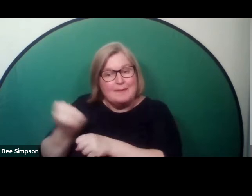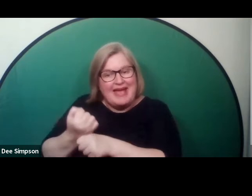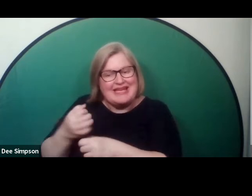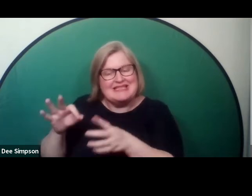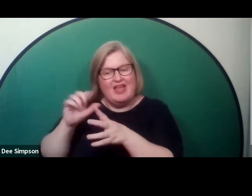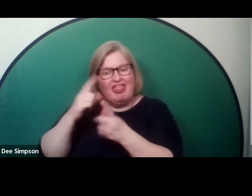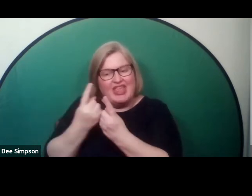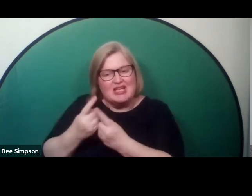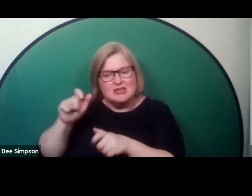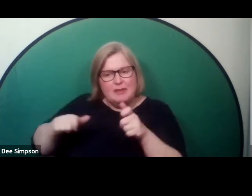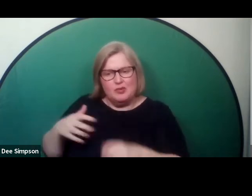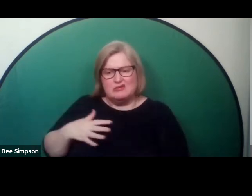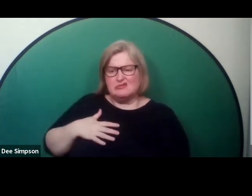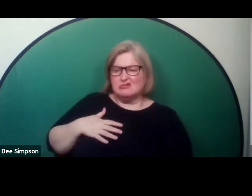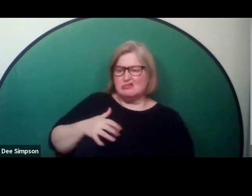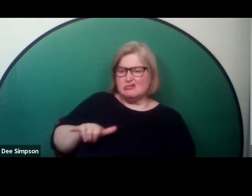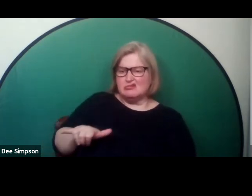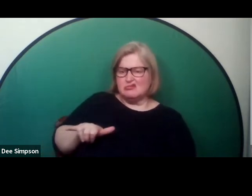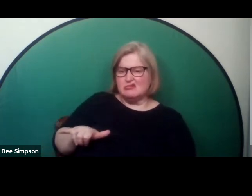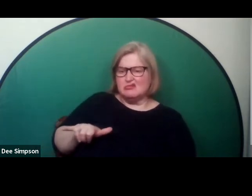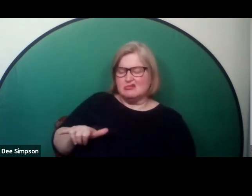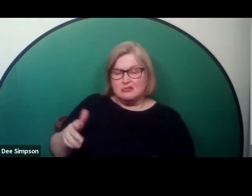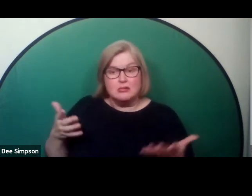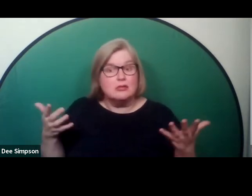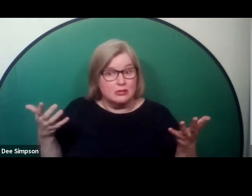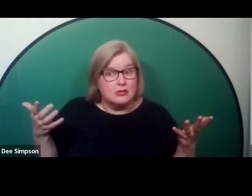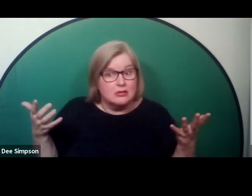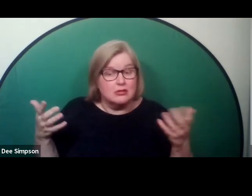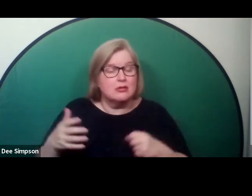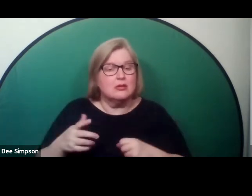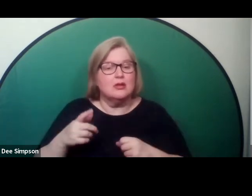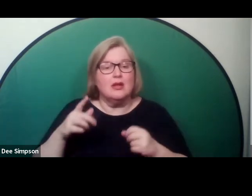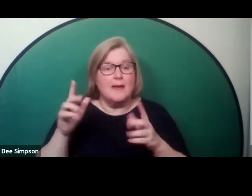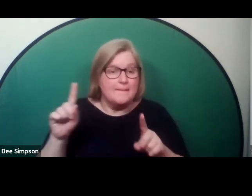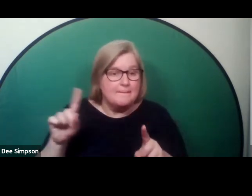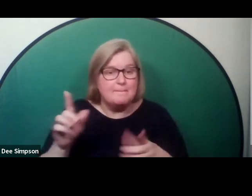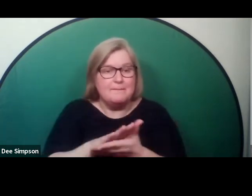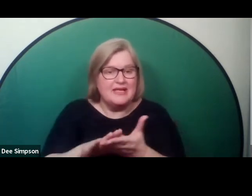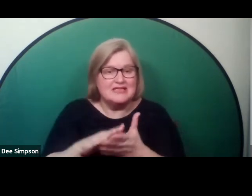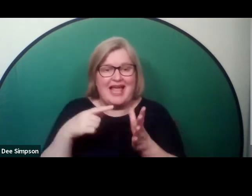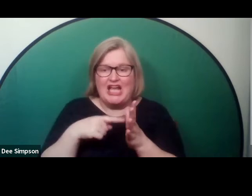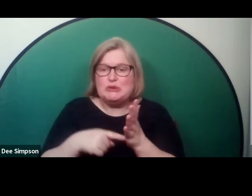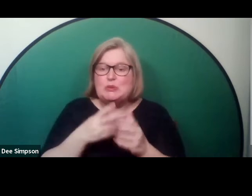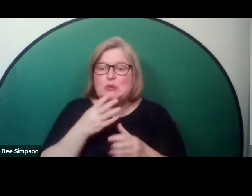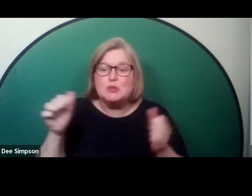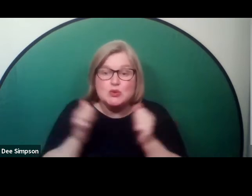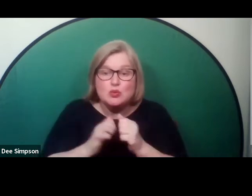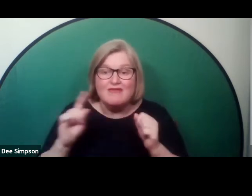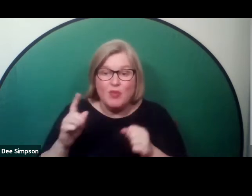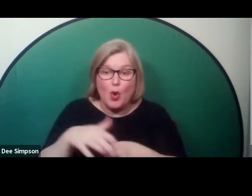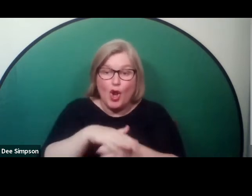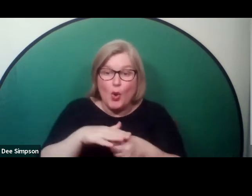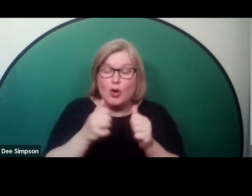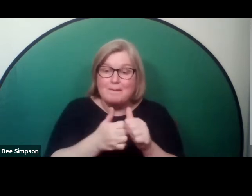that's a hard thing to overcome. We also need to be identifying what AT is really suitable for local manufacturing and what